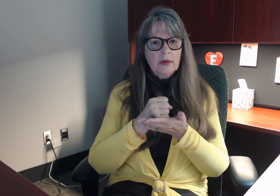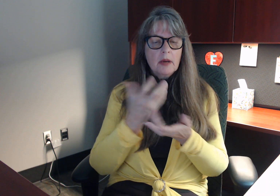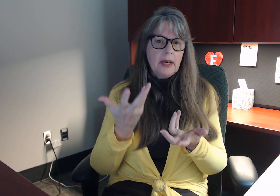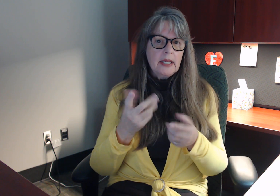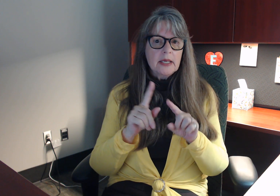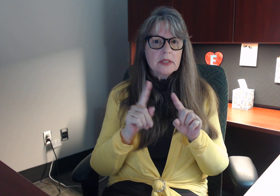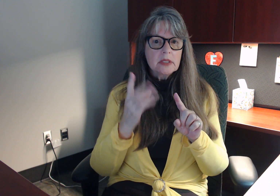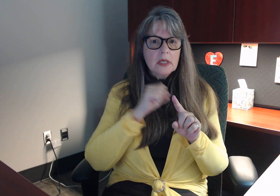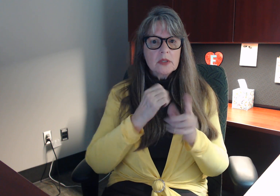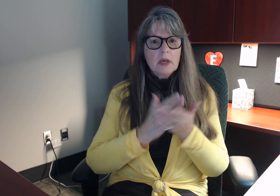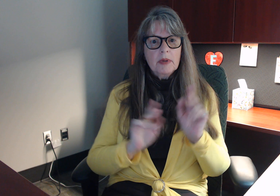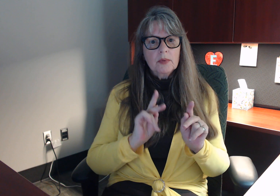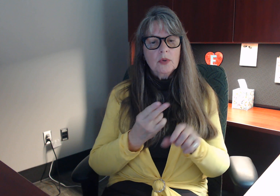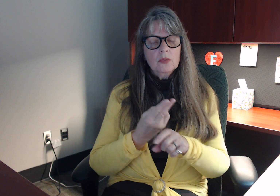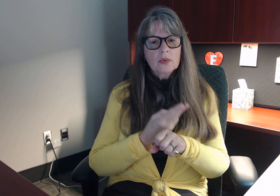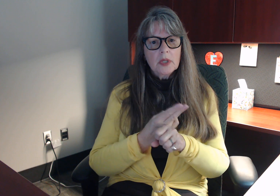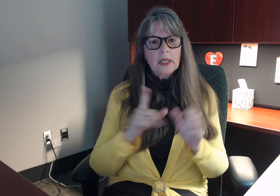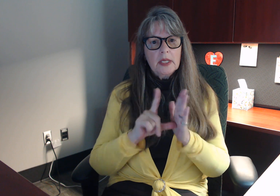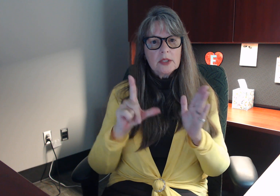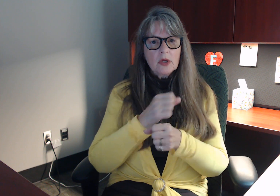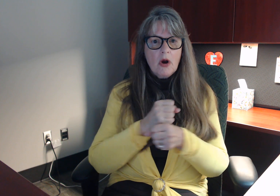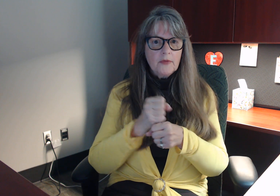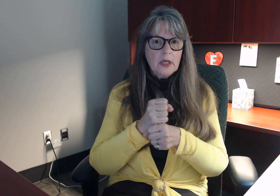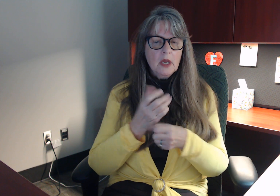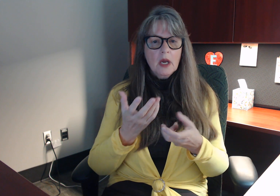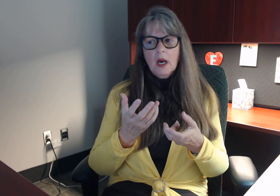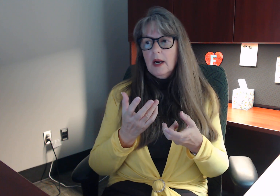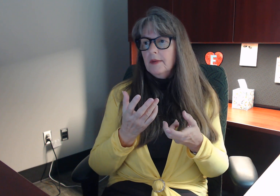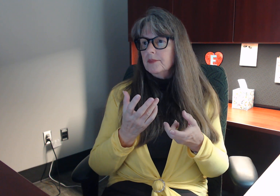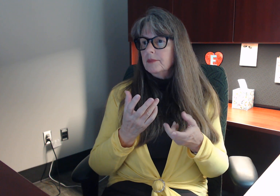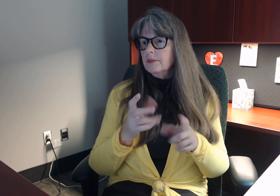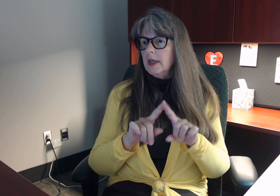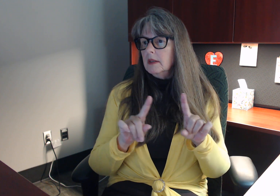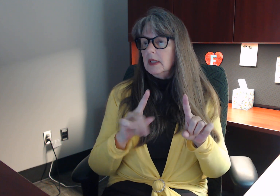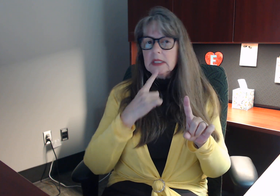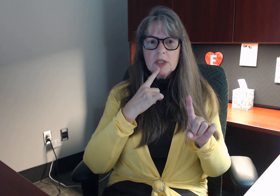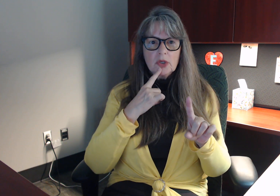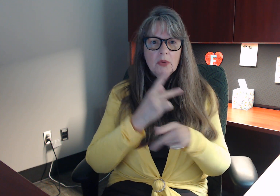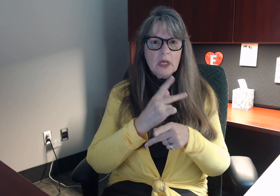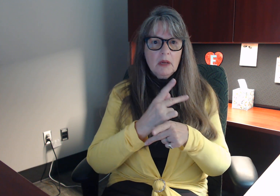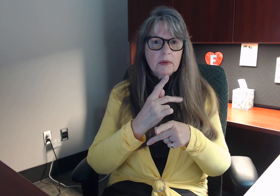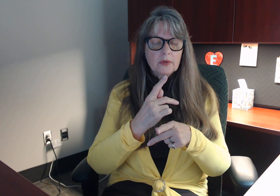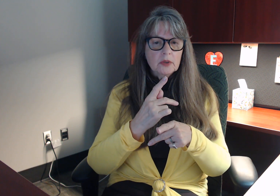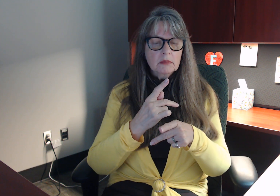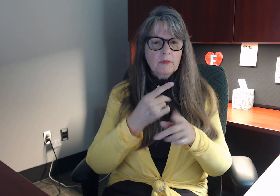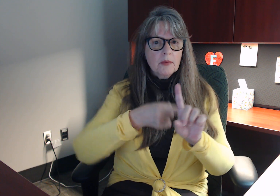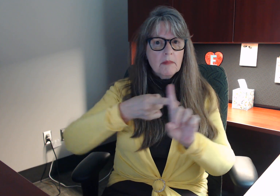But I guess some people use like instant coffee. Um, but it says that you can keep it for